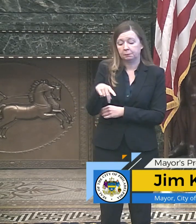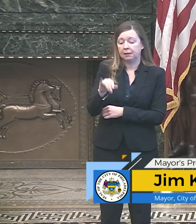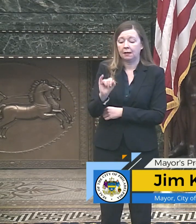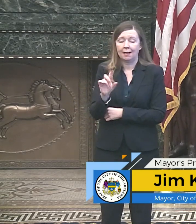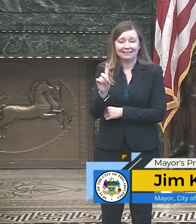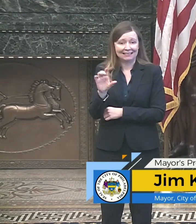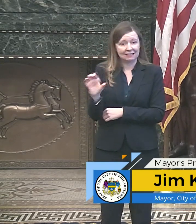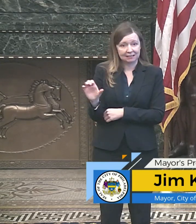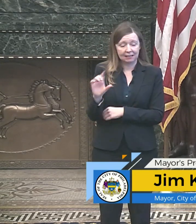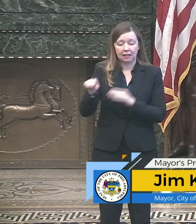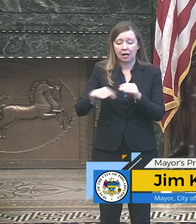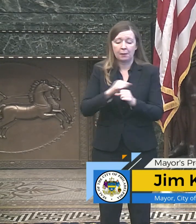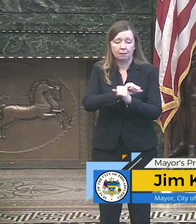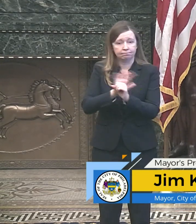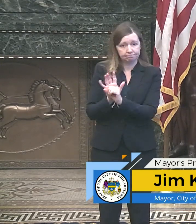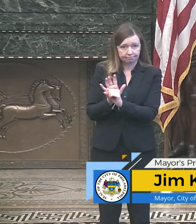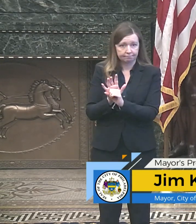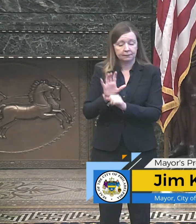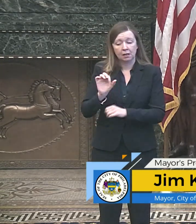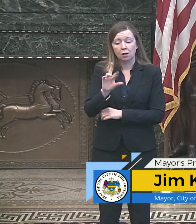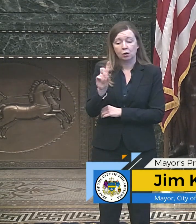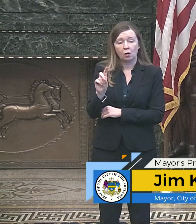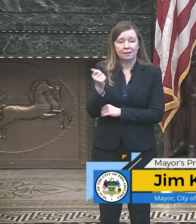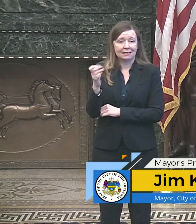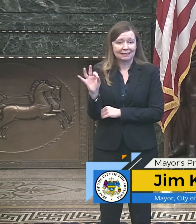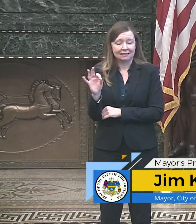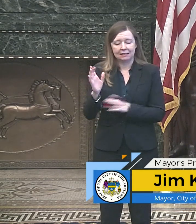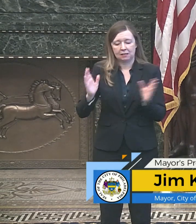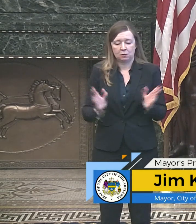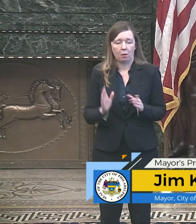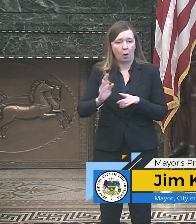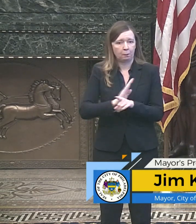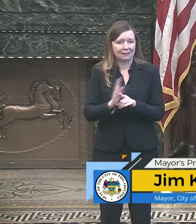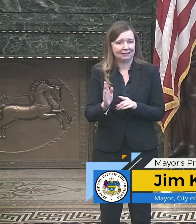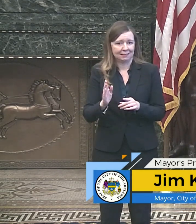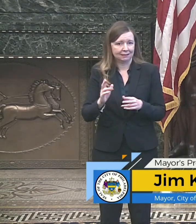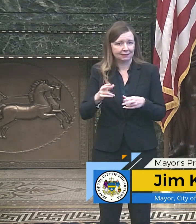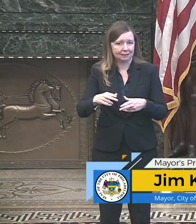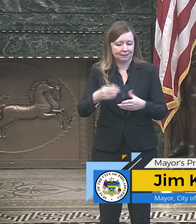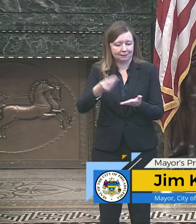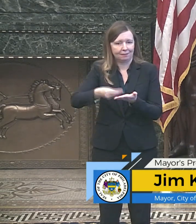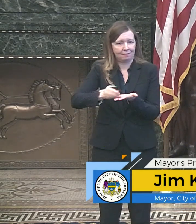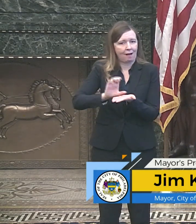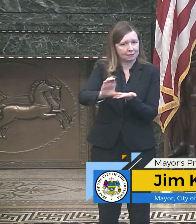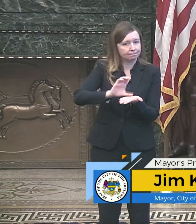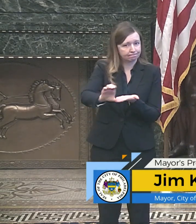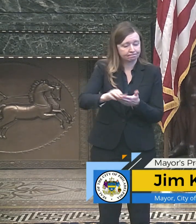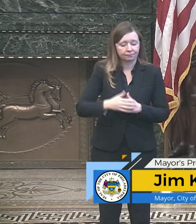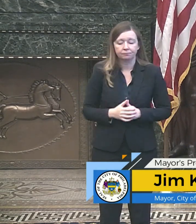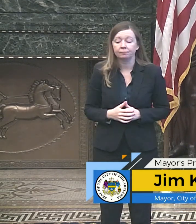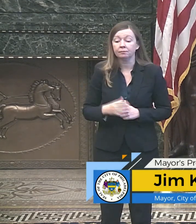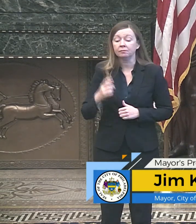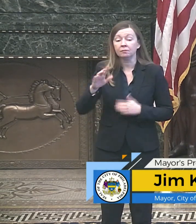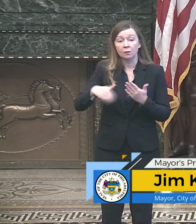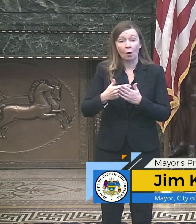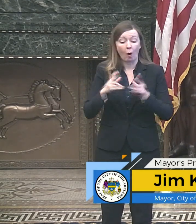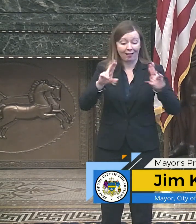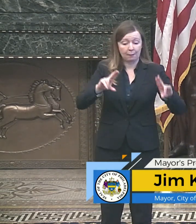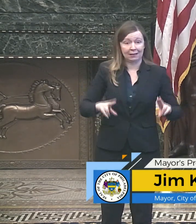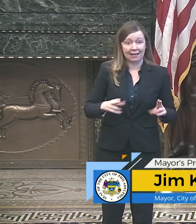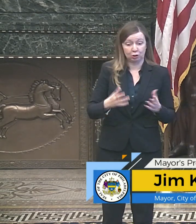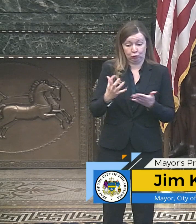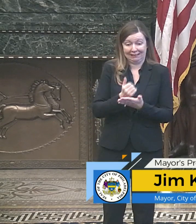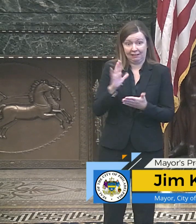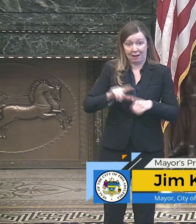the Philadelphia COVID-19 Small Business Relief Fund. All applications received by 5 p.m. today will be